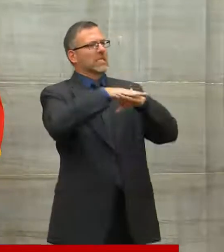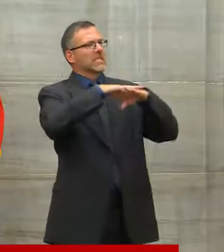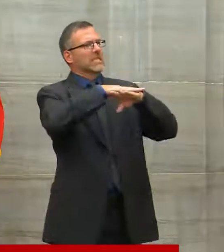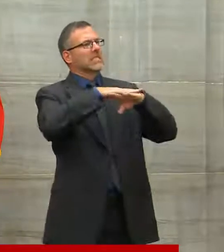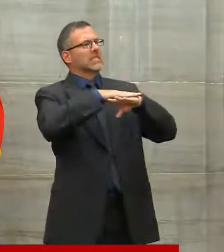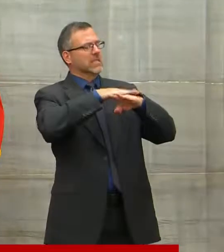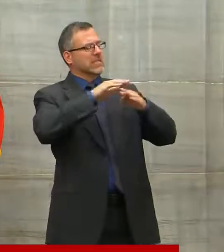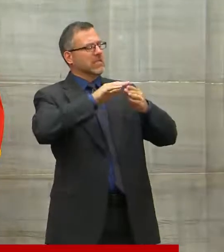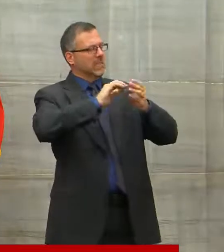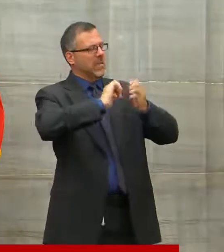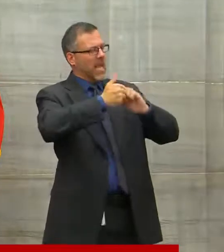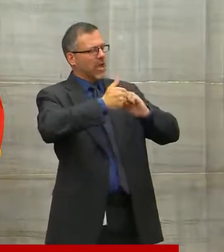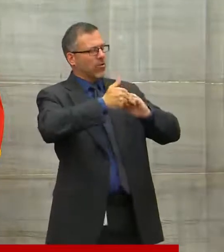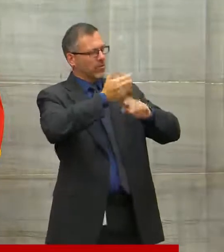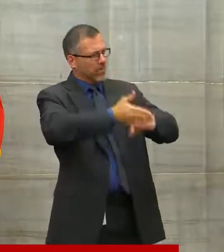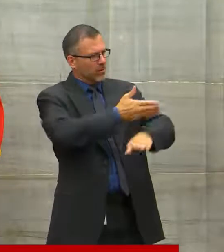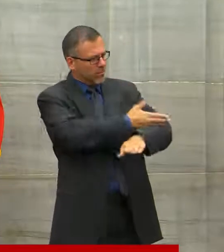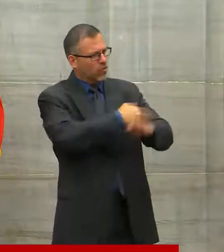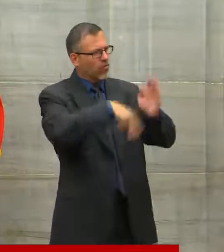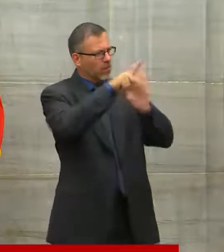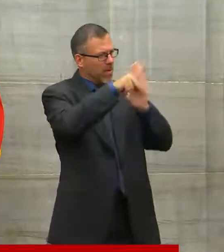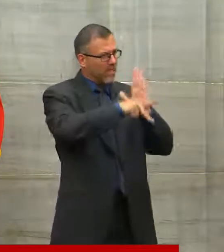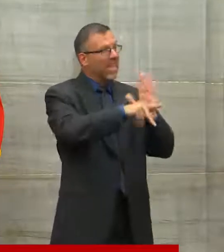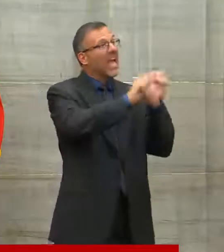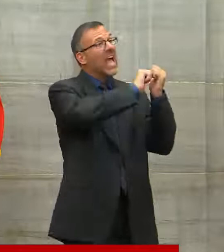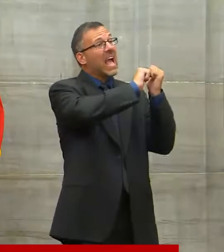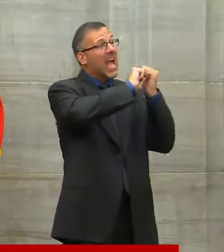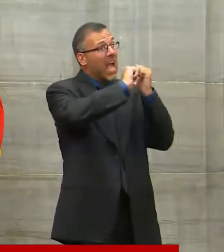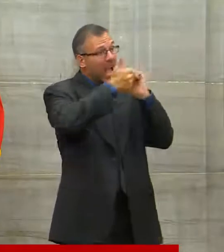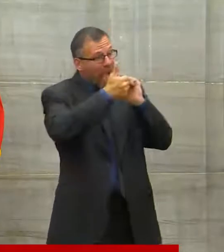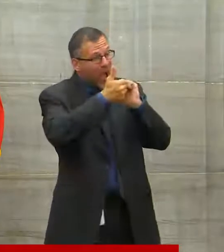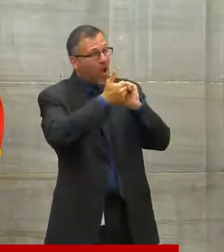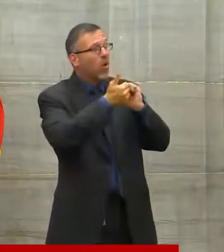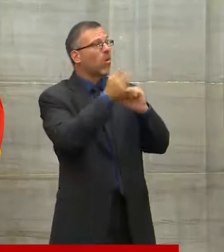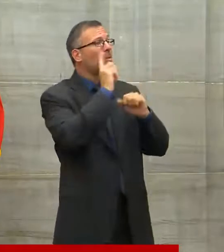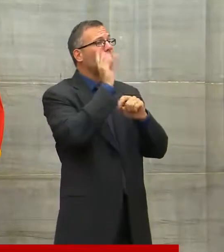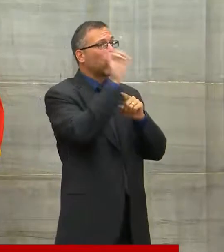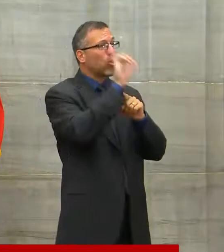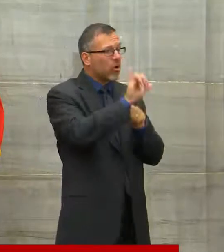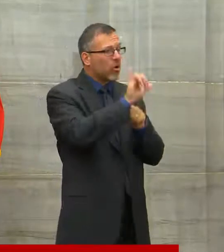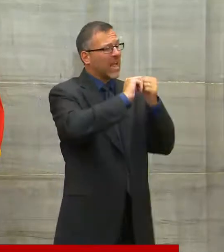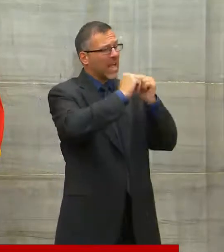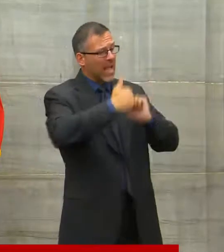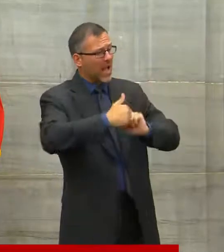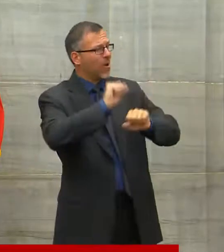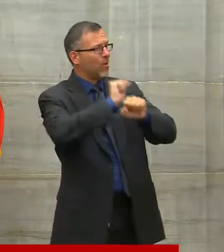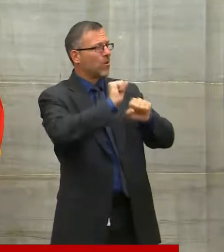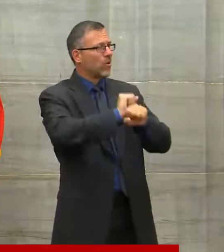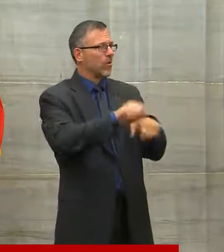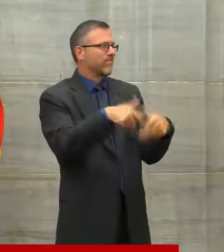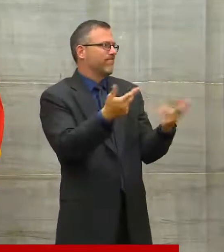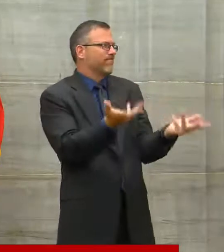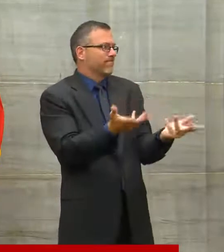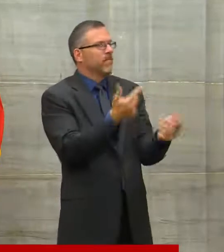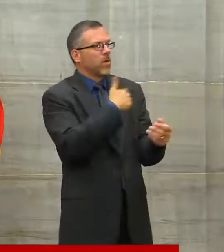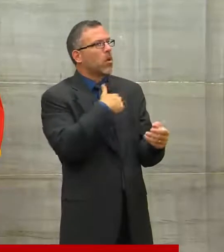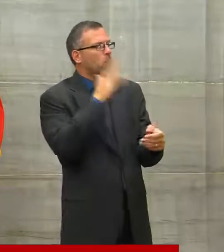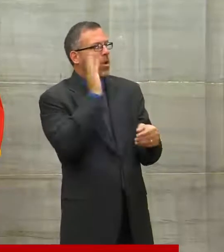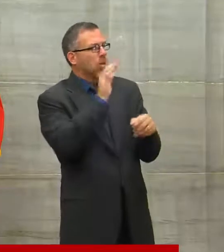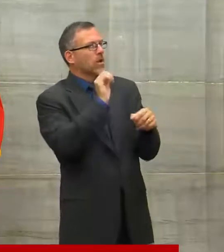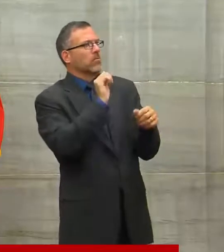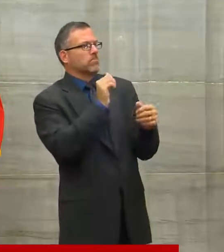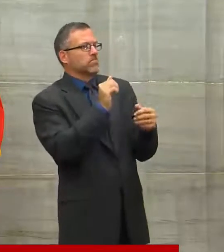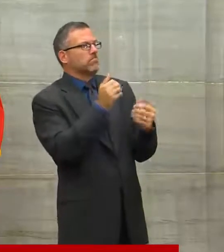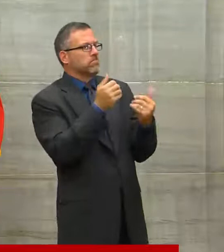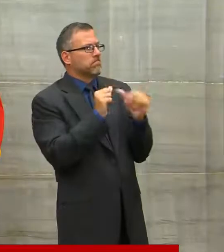these steps will be enforced, how each of them will be carried out. That'll be a part of this, of the collaboration of